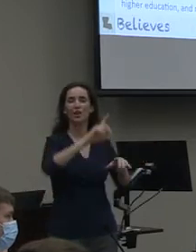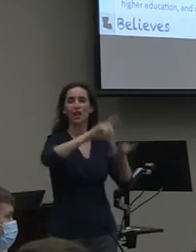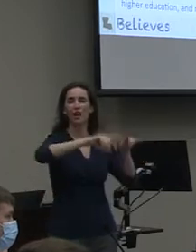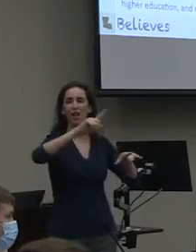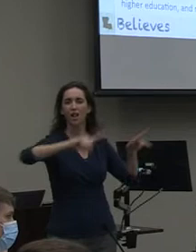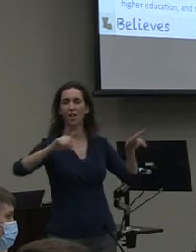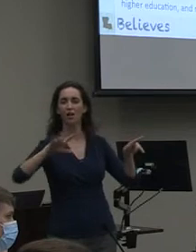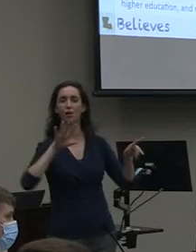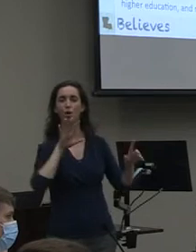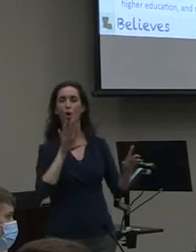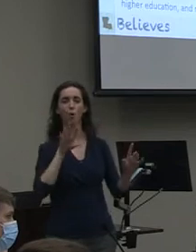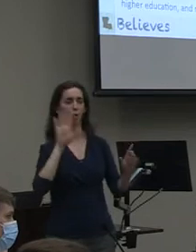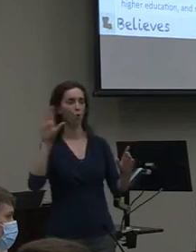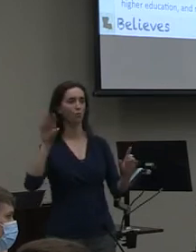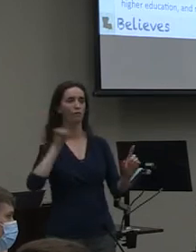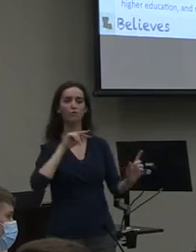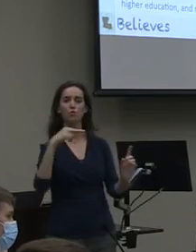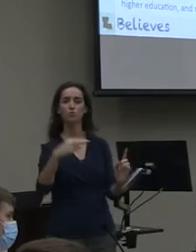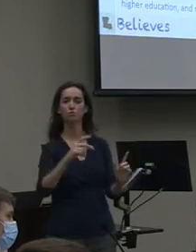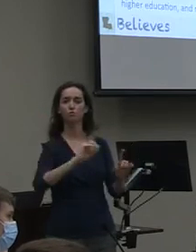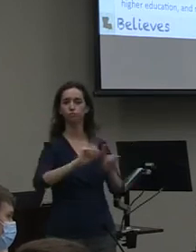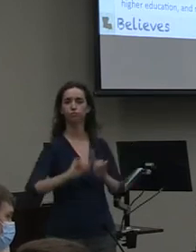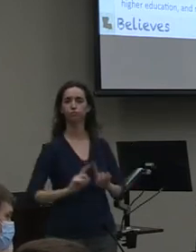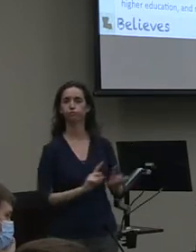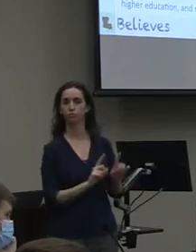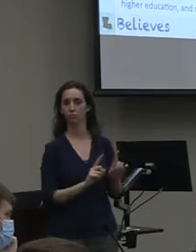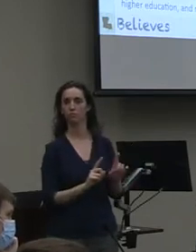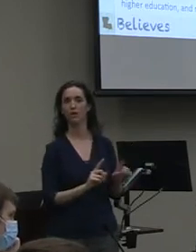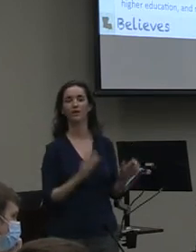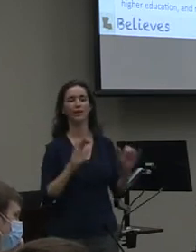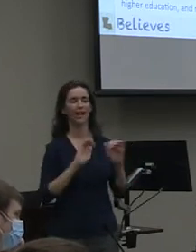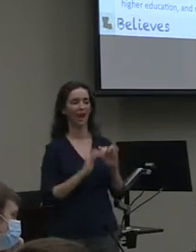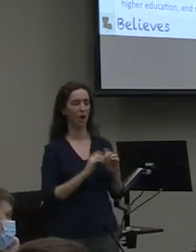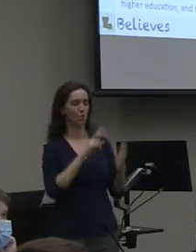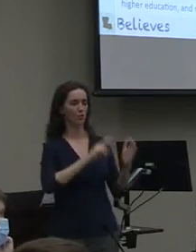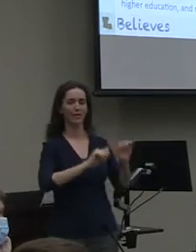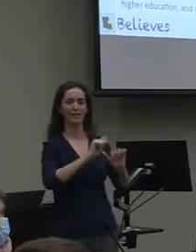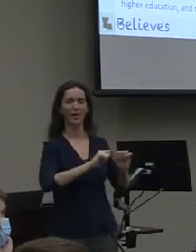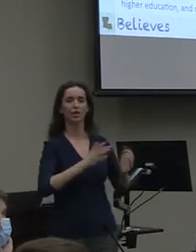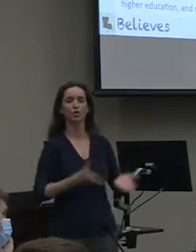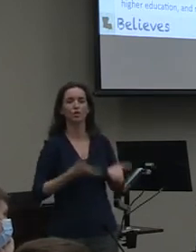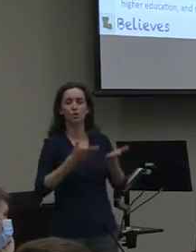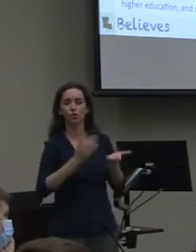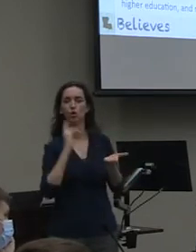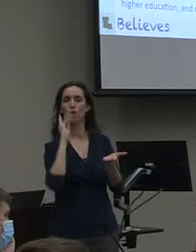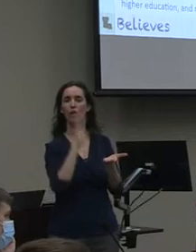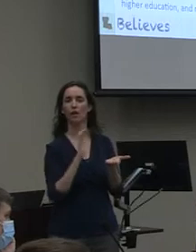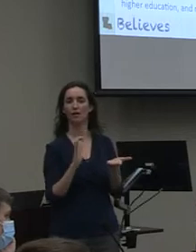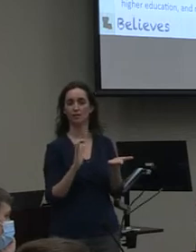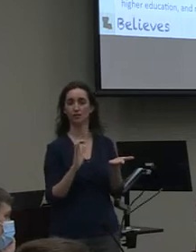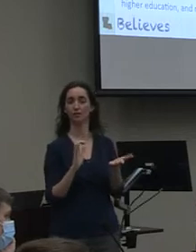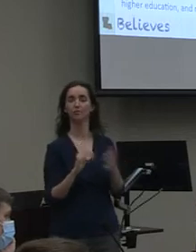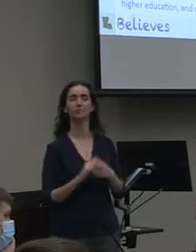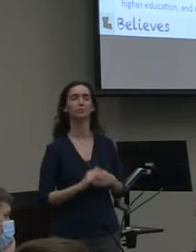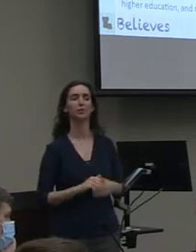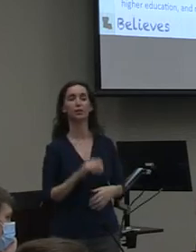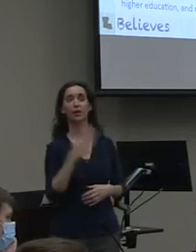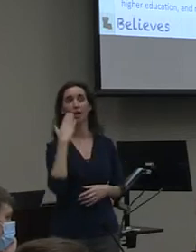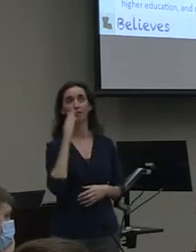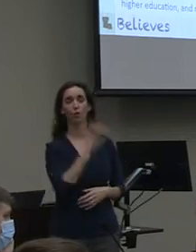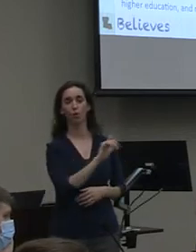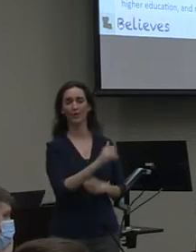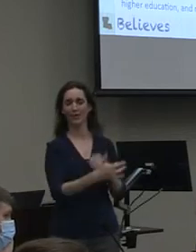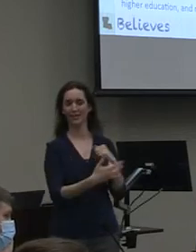views on the presentation of the science of reading. Louisiana Tech, I know,